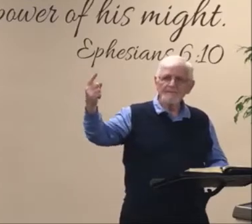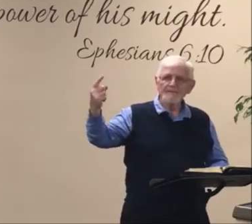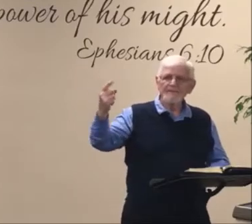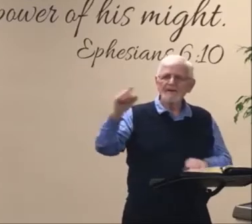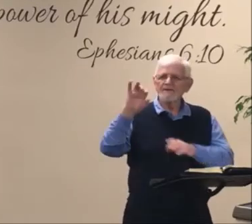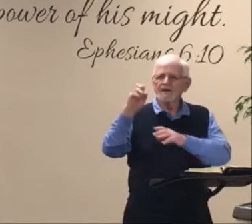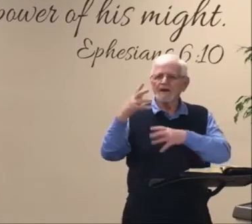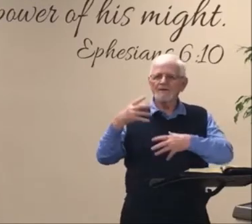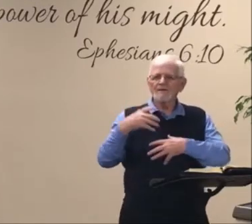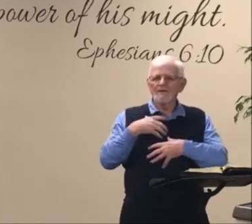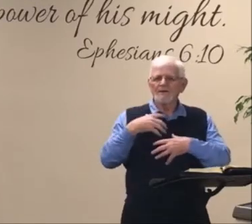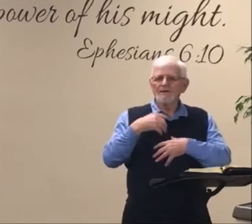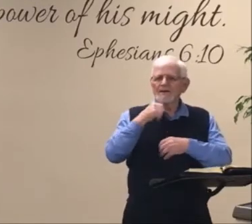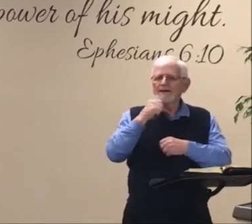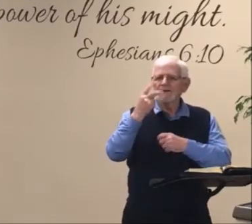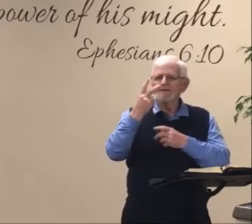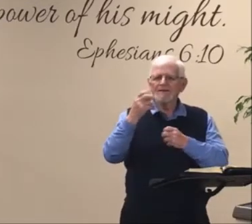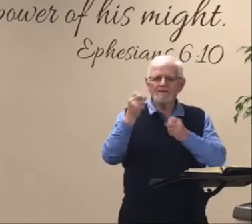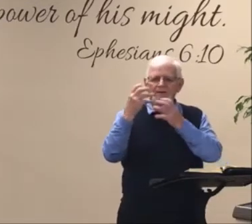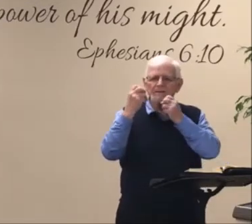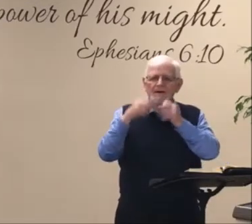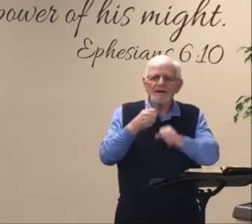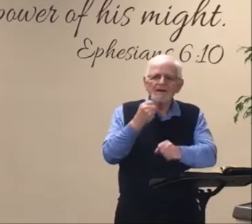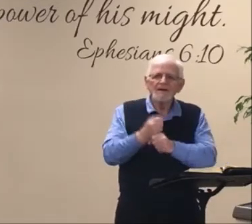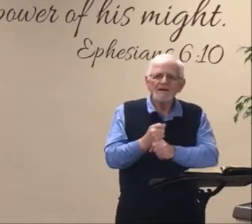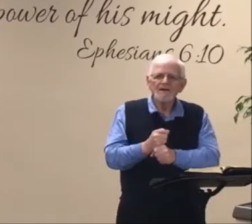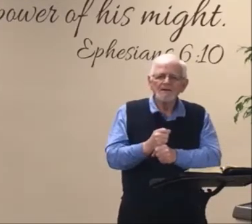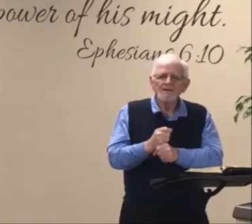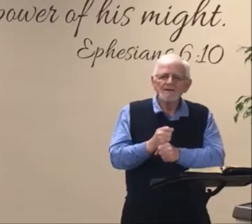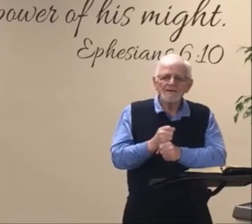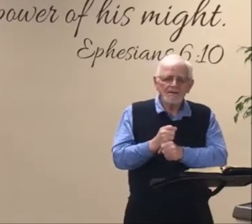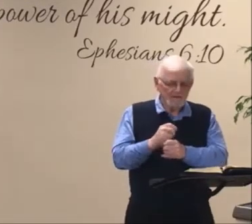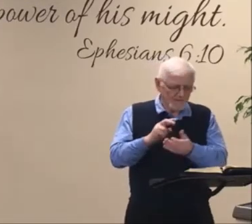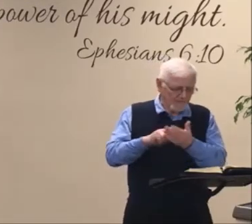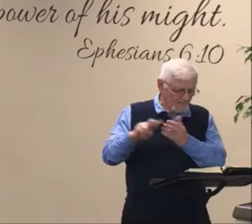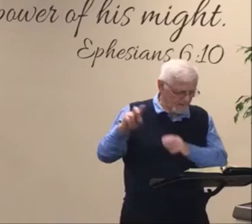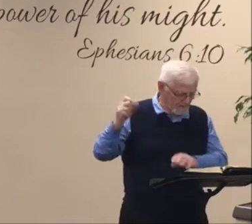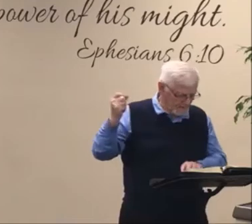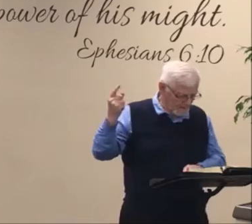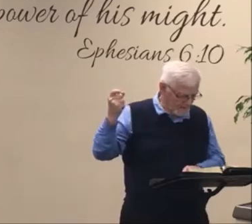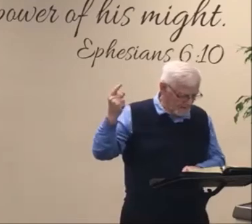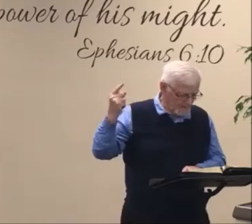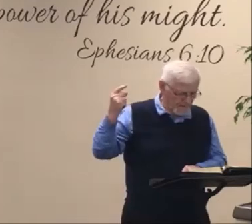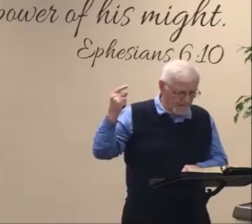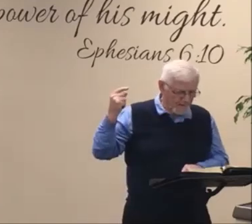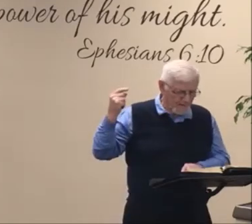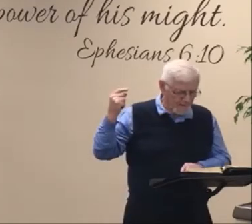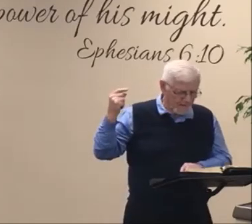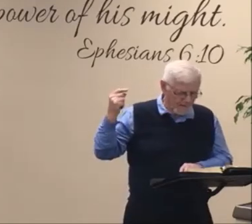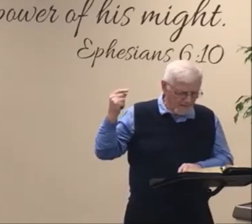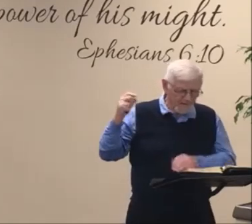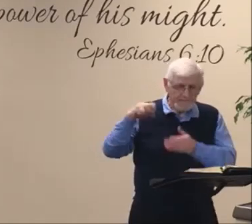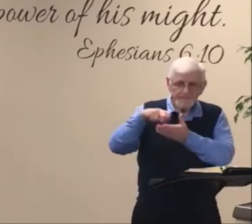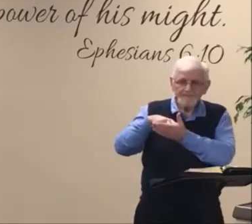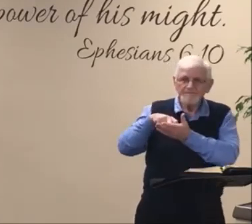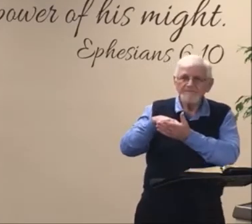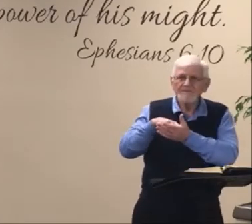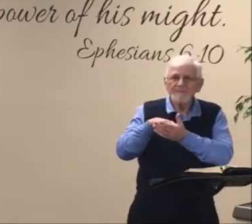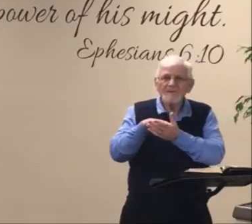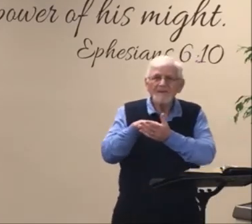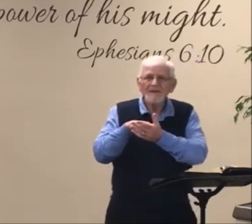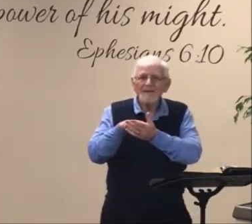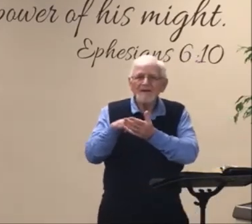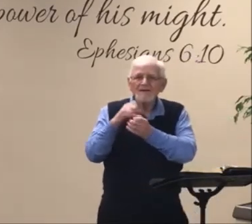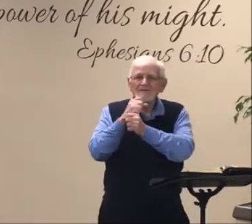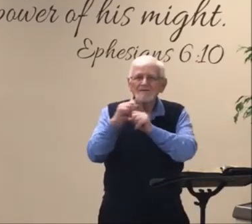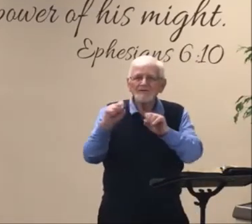Jacob's scared. He hasn't seen him in years. And look in verse 11. He gets down on his knees and says, deliver me,